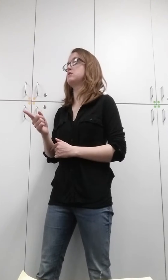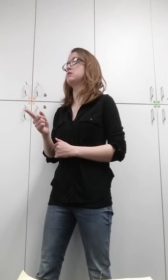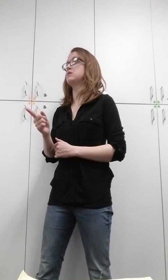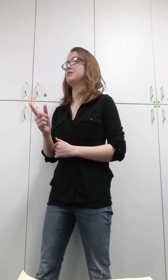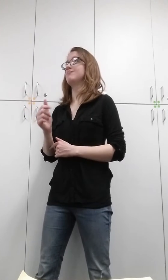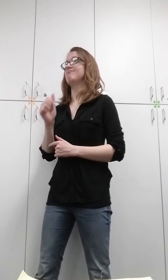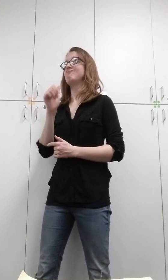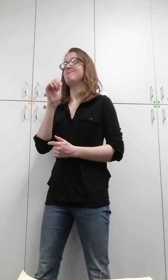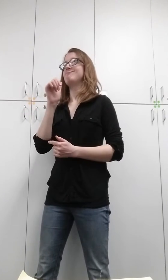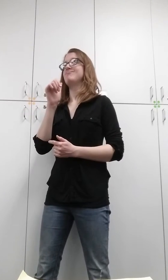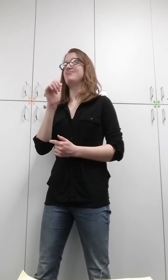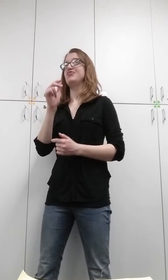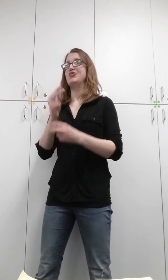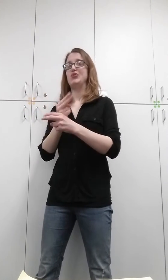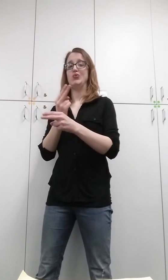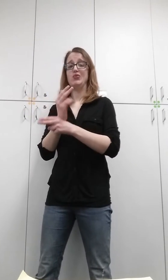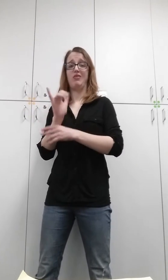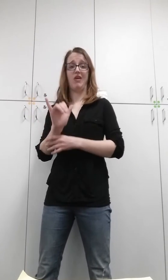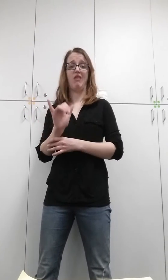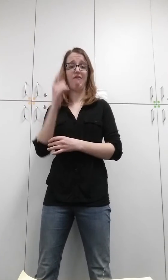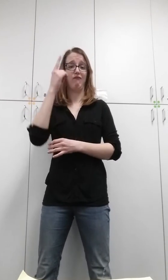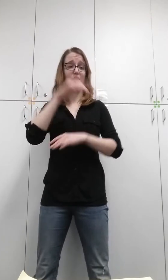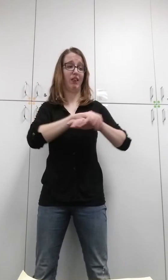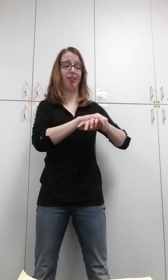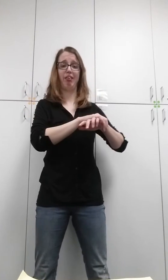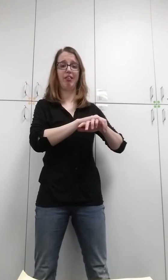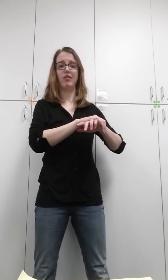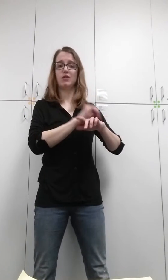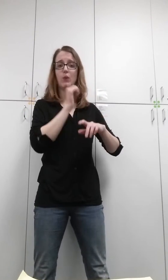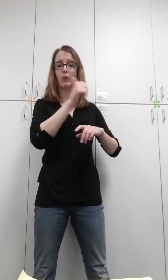English. Okay. I'll give you an example.